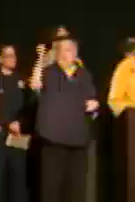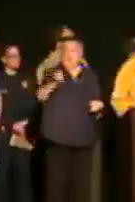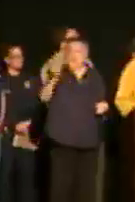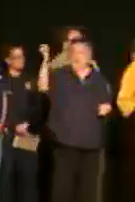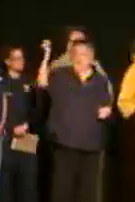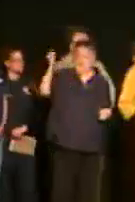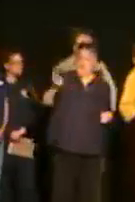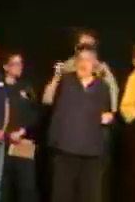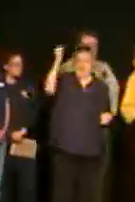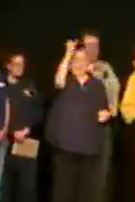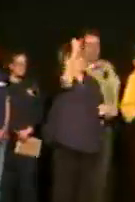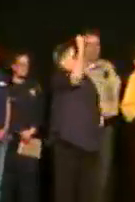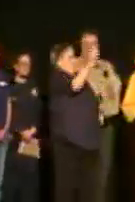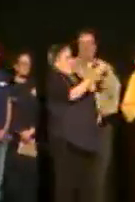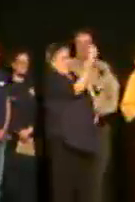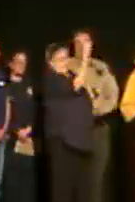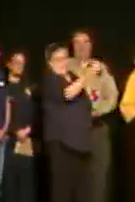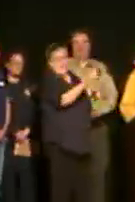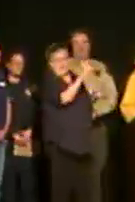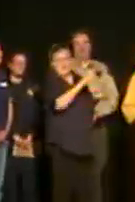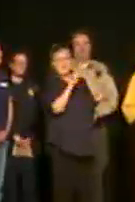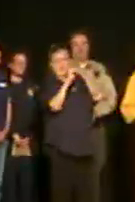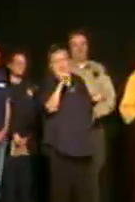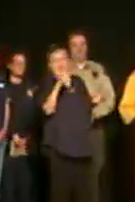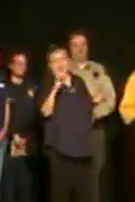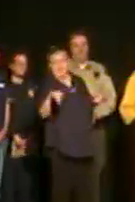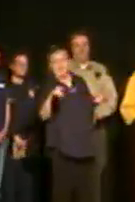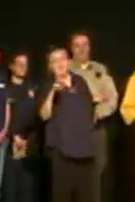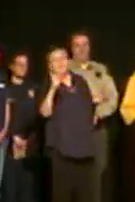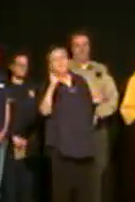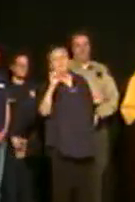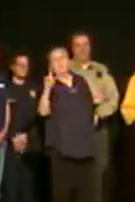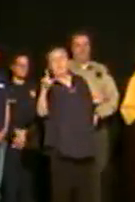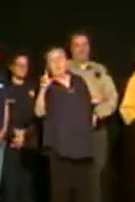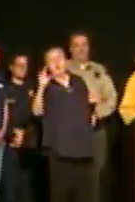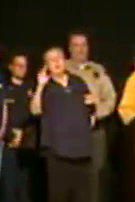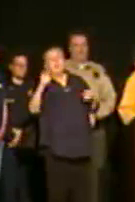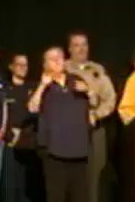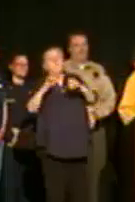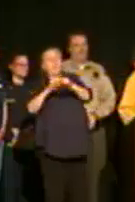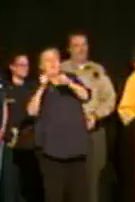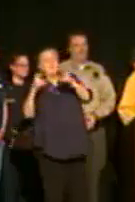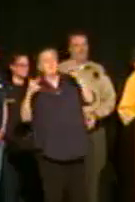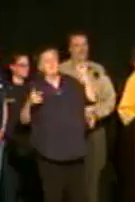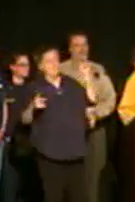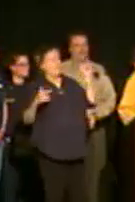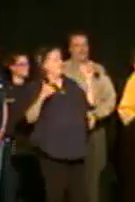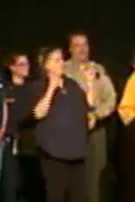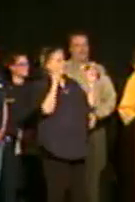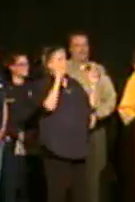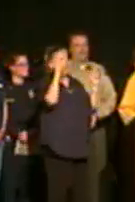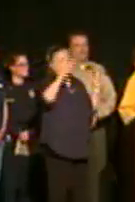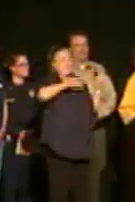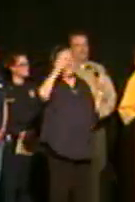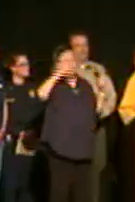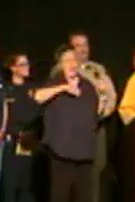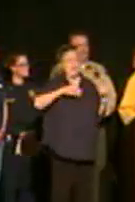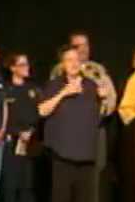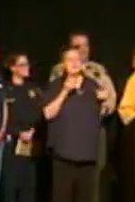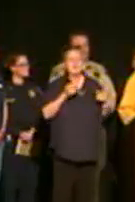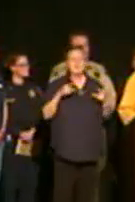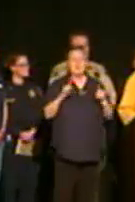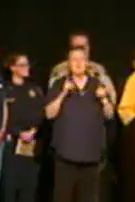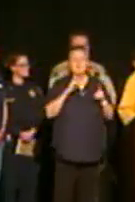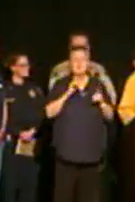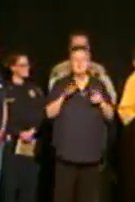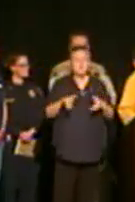And that's the one right just east of 154. You can see it from town. It's the one ridge in the whole front country that actually allows us to bring a dozer all